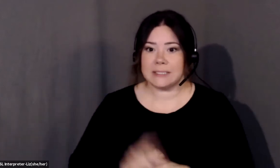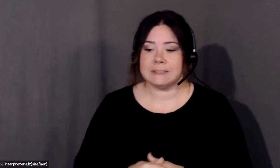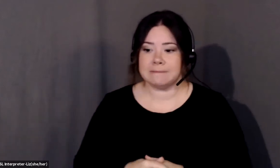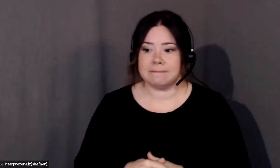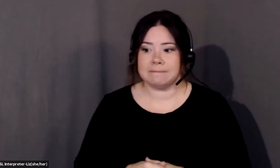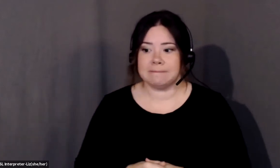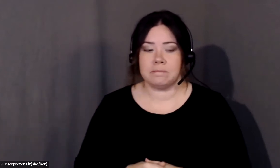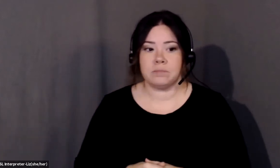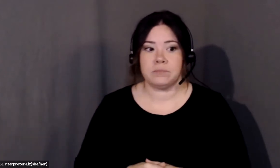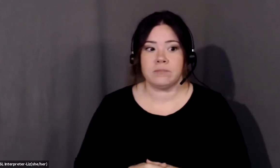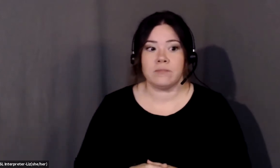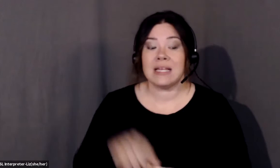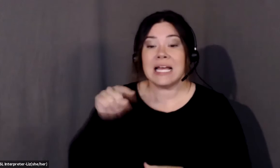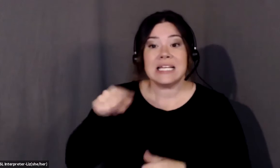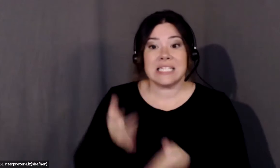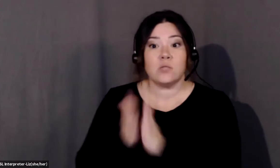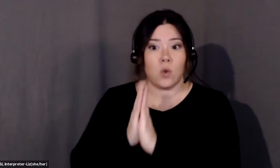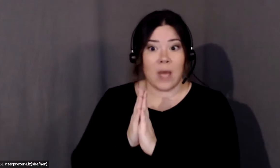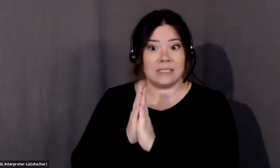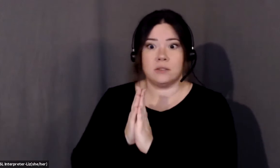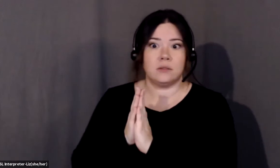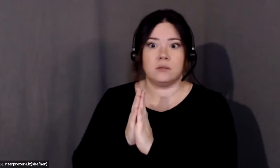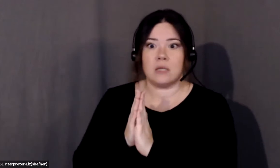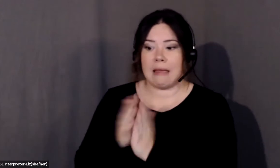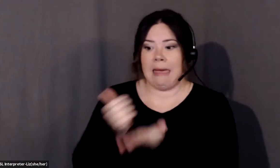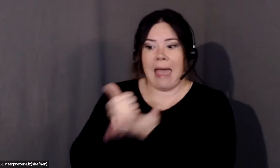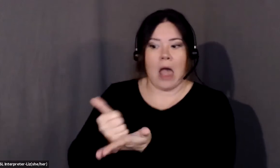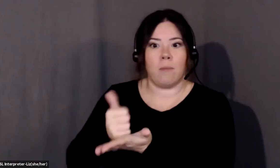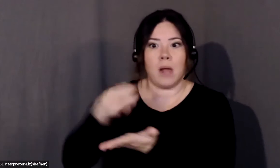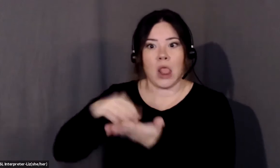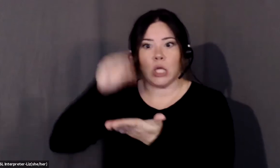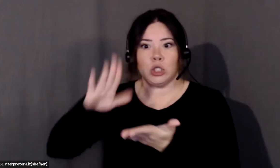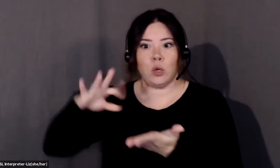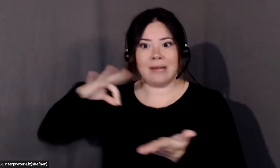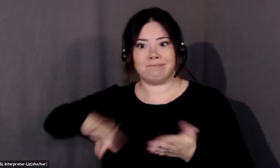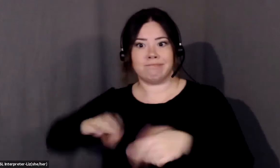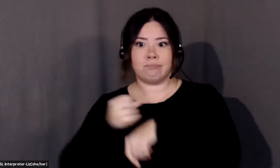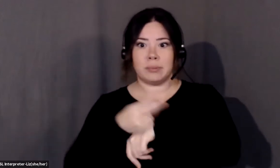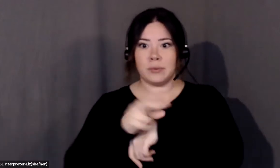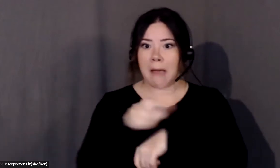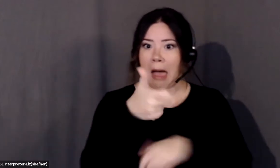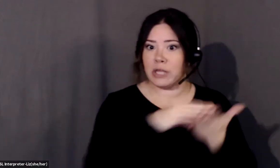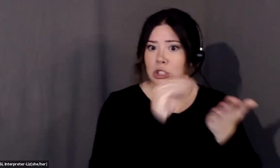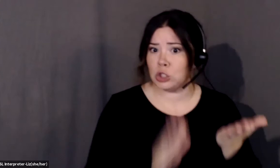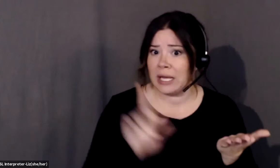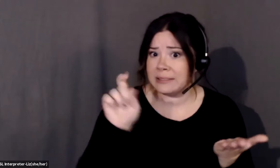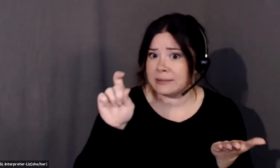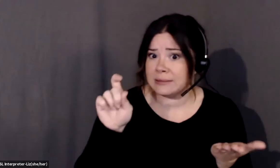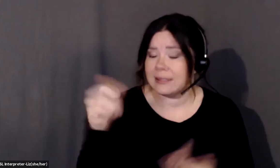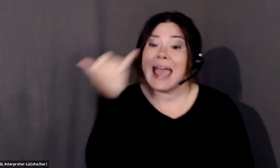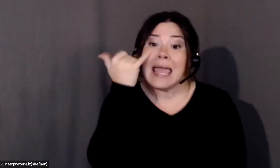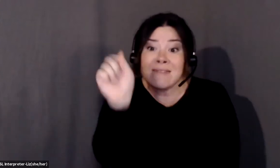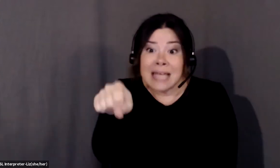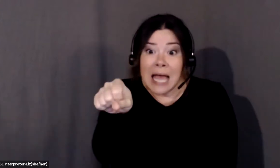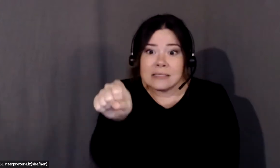the request give the student an unfair advantage over other students? And if so, exactly